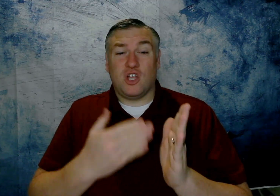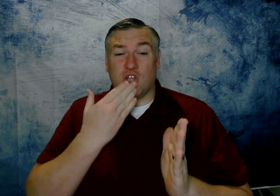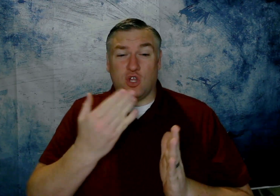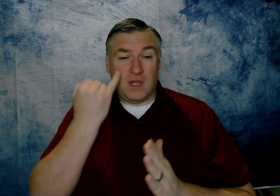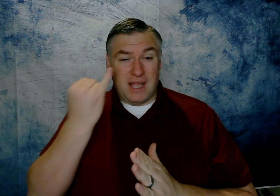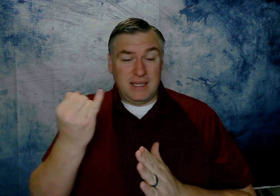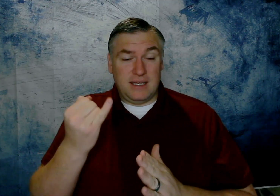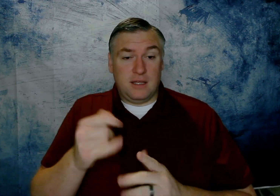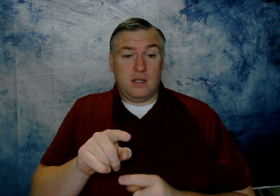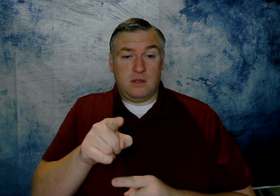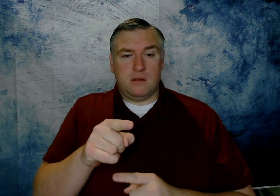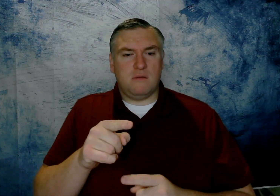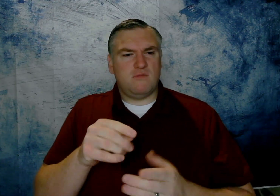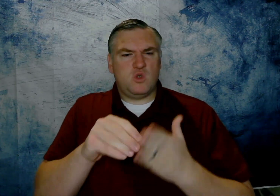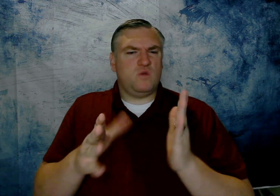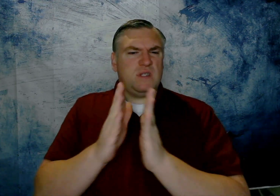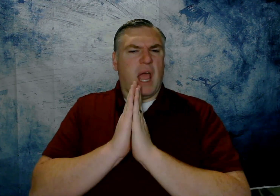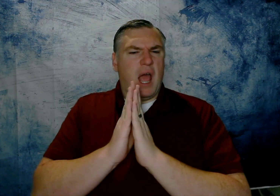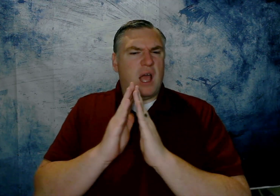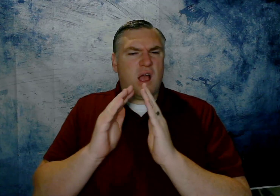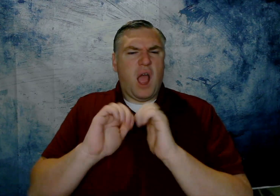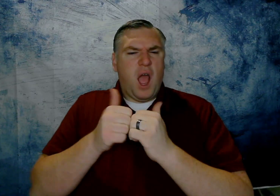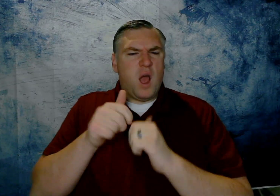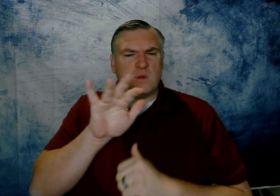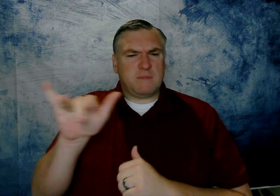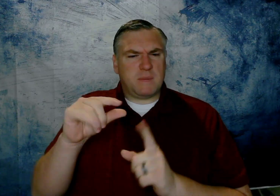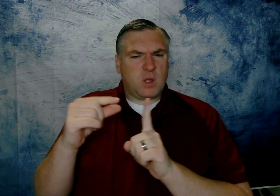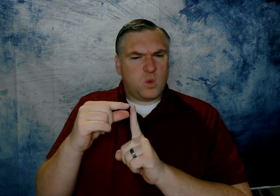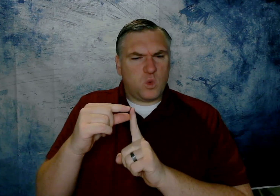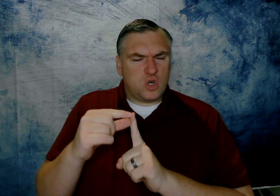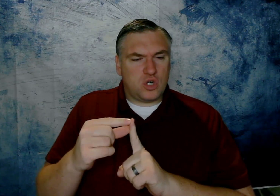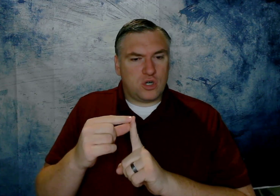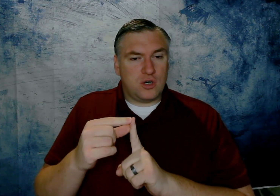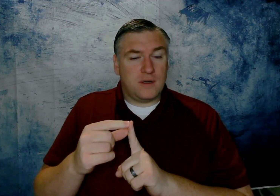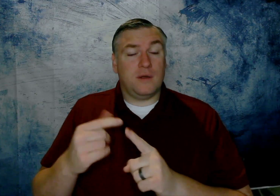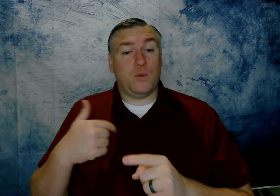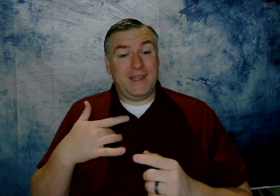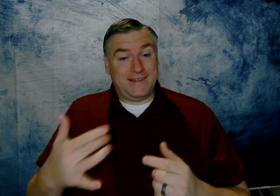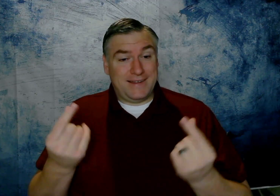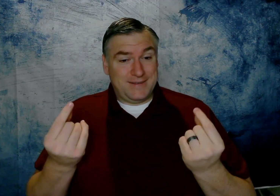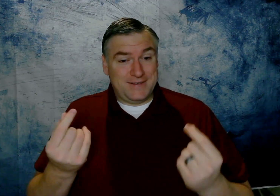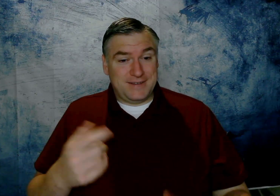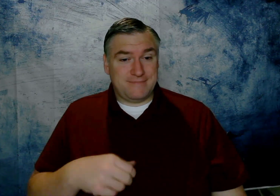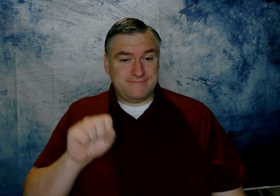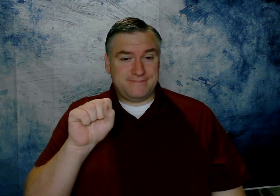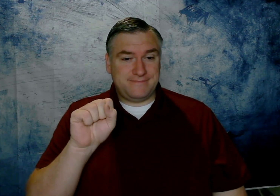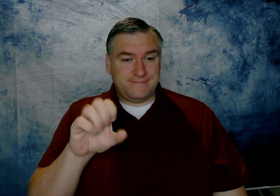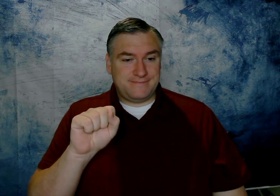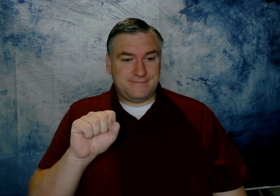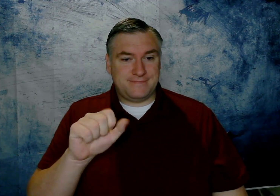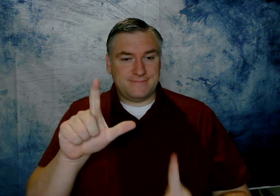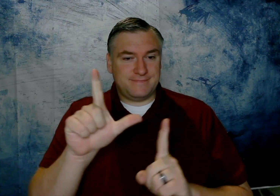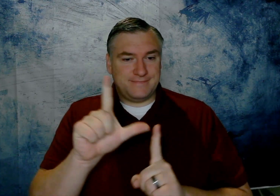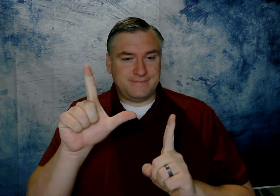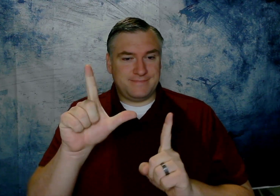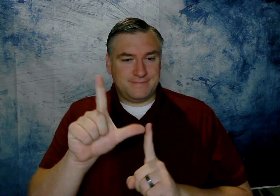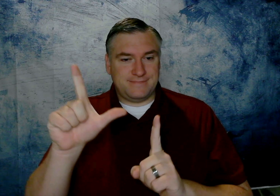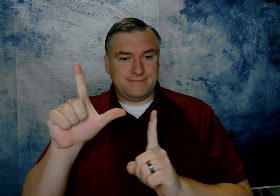some research shows a good idea is when a student asks how to spell things, we tend to, just give them a letter